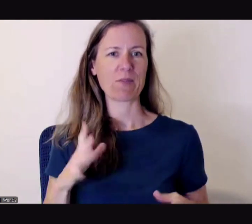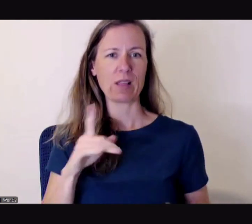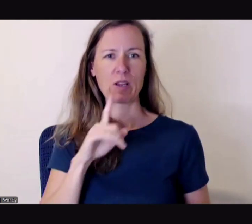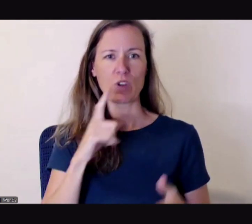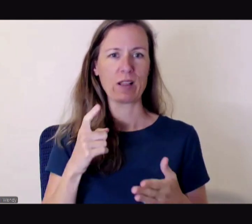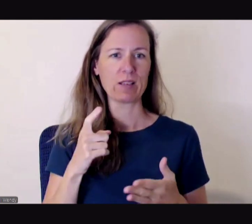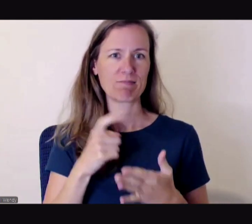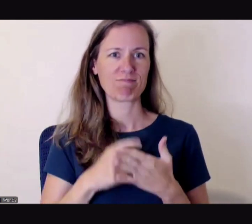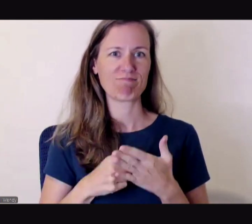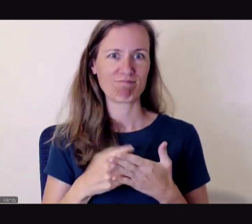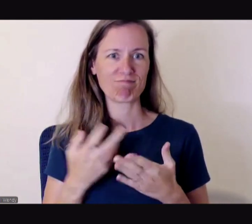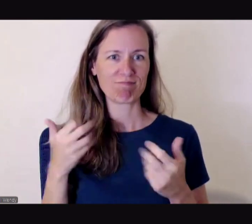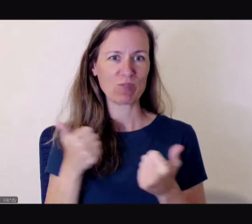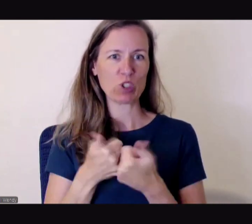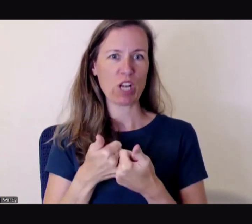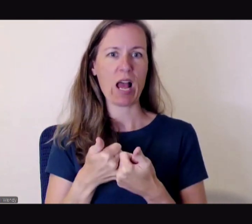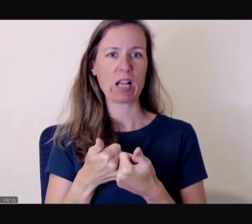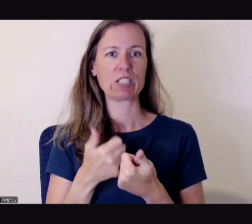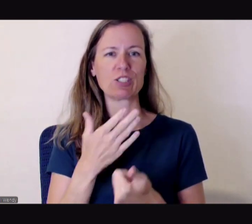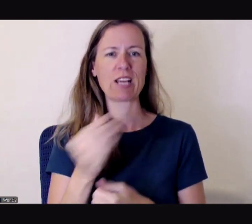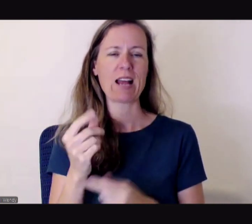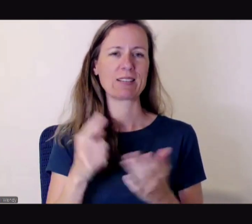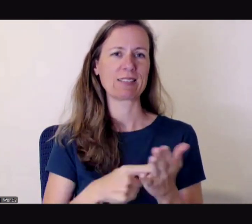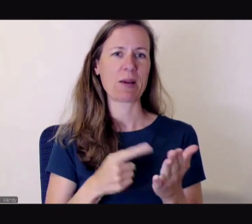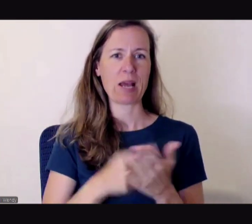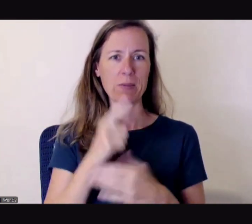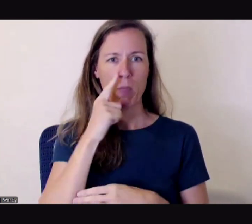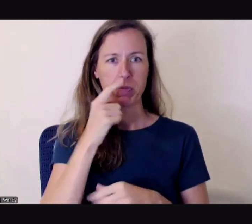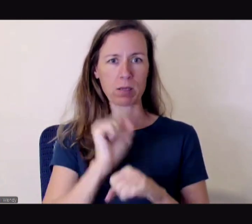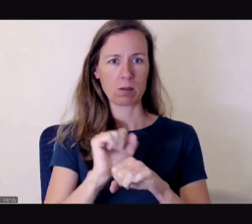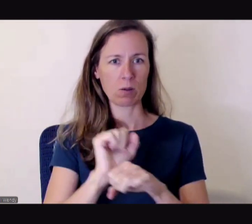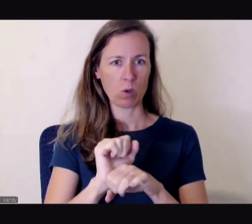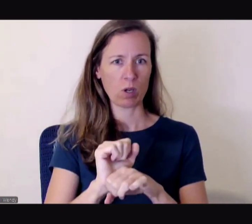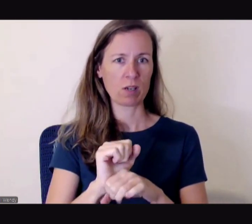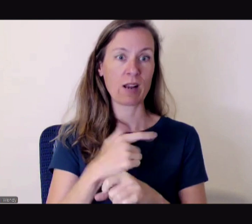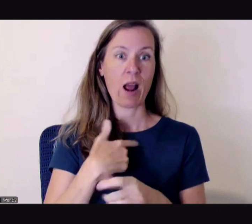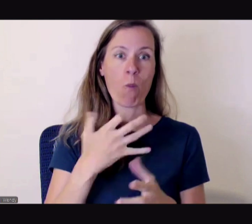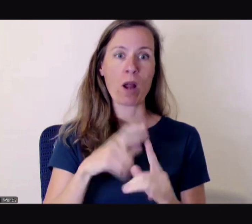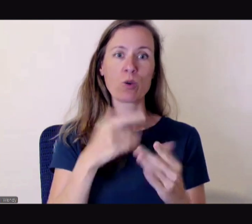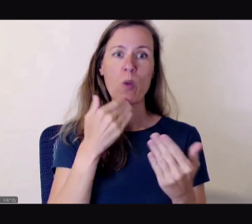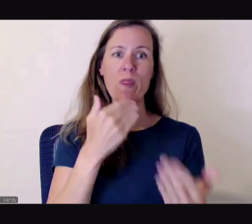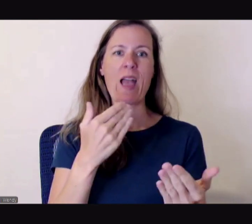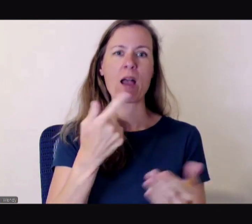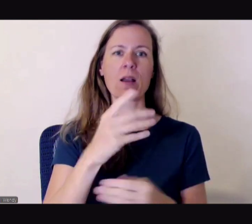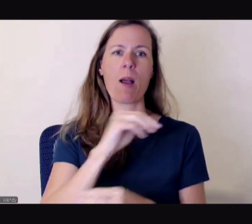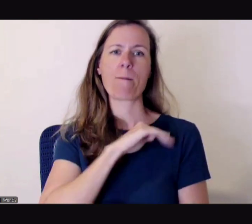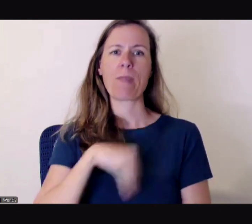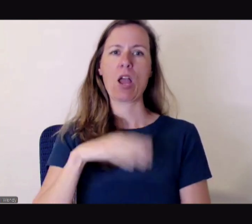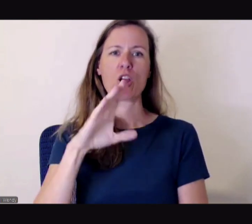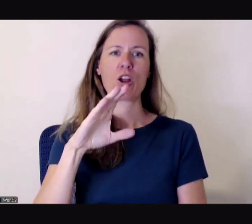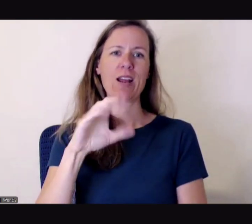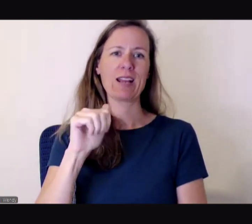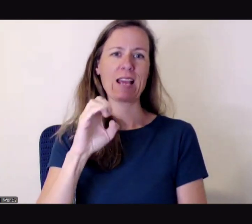council representatives, most of whom I am thrilled have been re-elected, for taking up the call to service and for their commitment and diligence in serving all